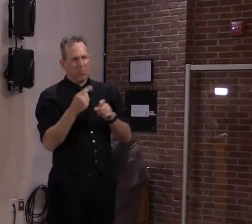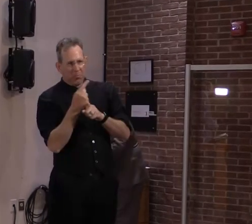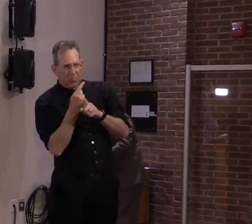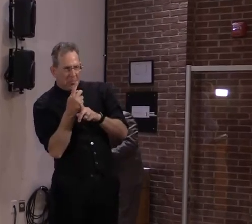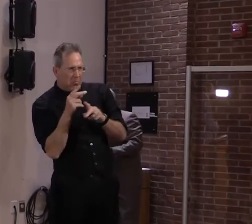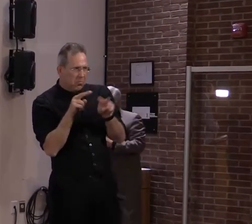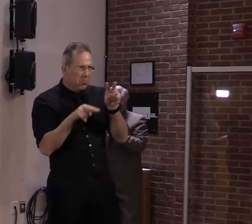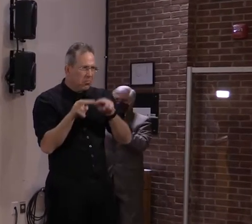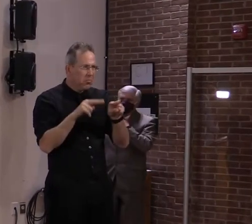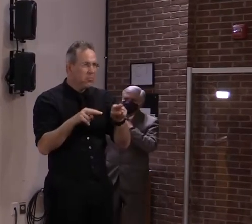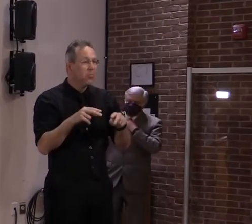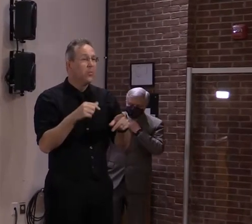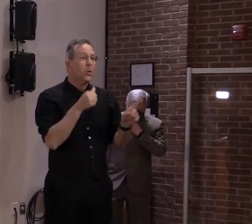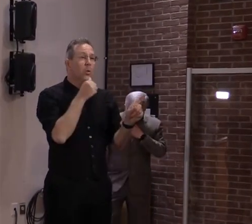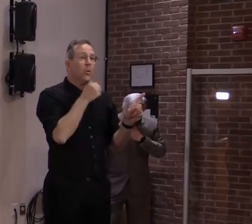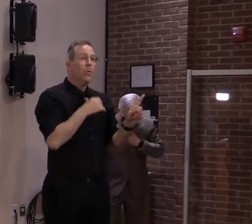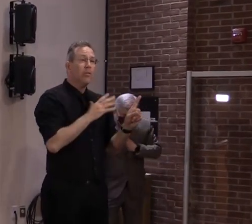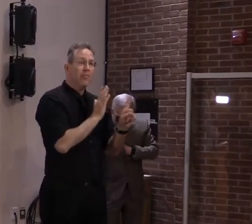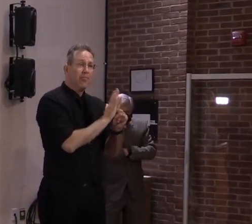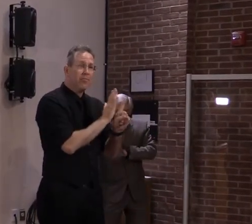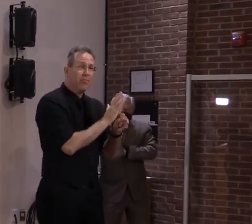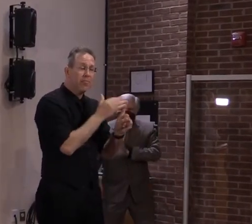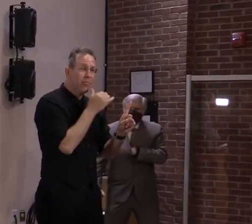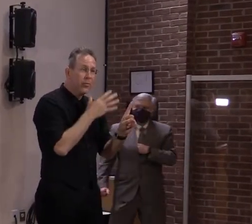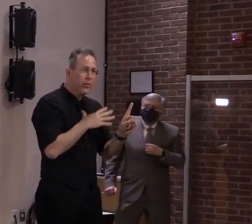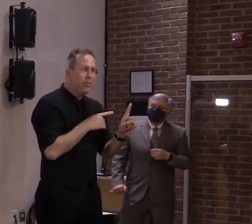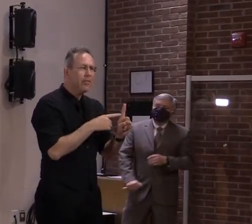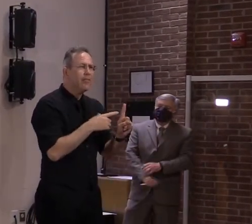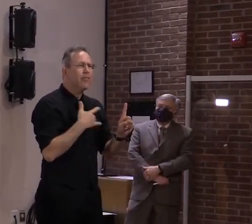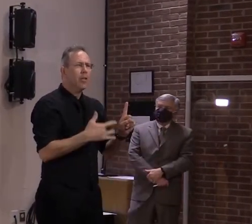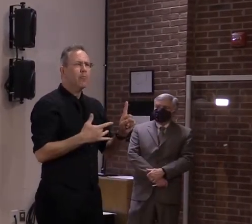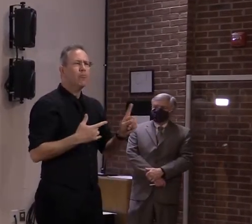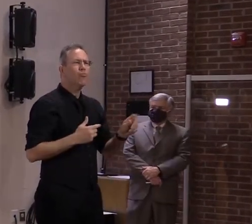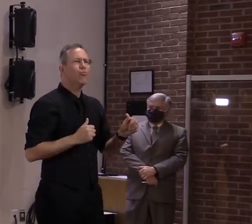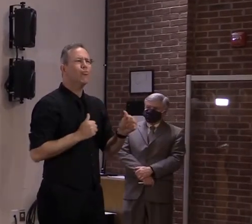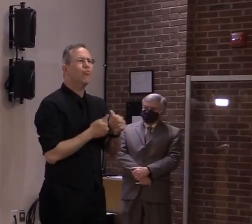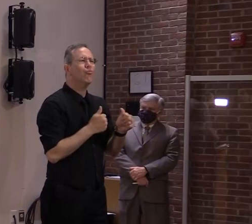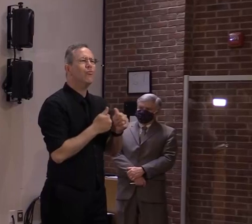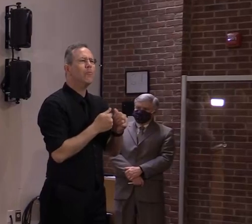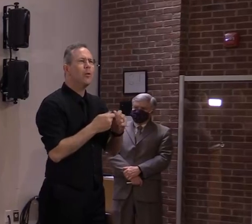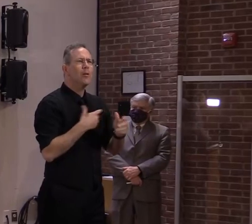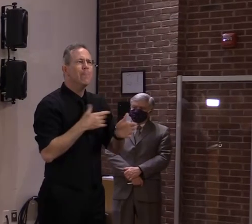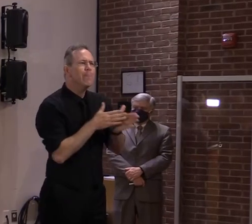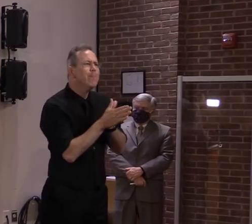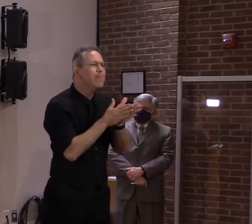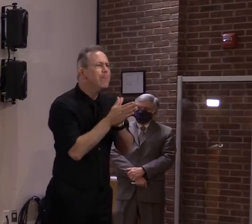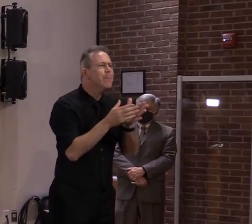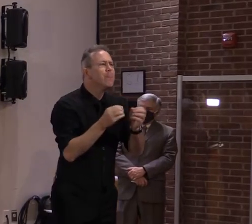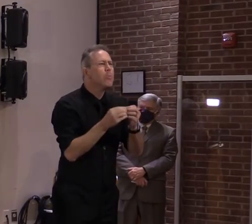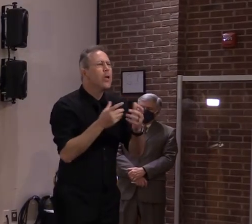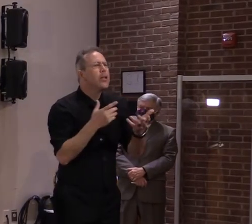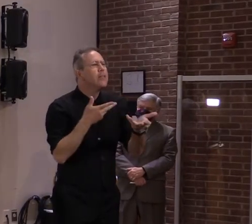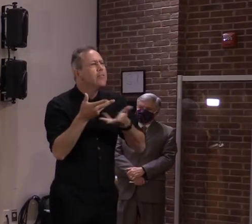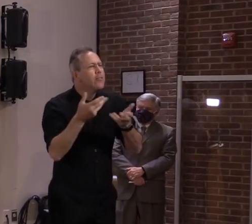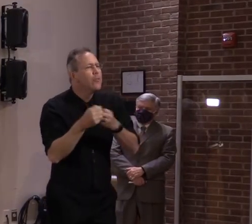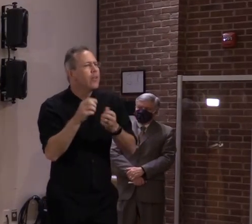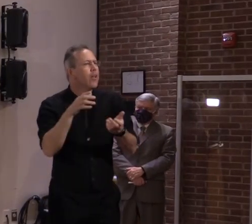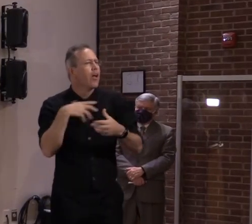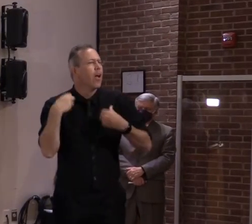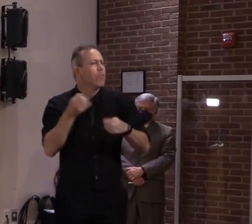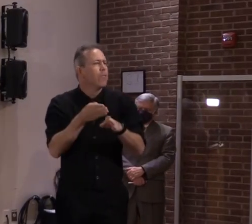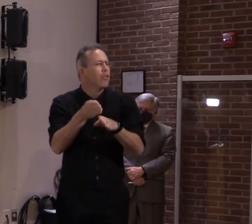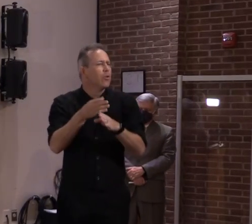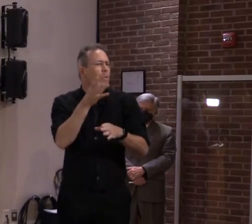women do adhere more, and women have more contact with the healthcare system.